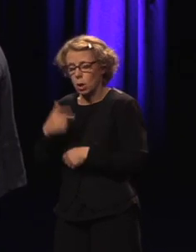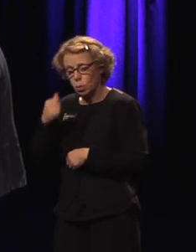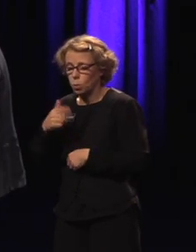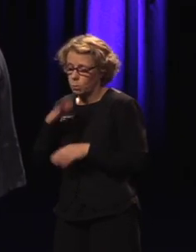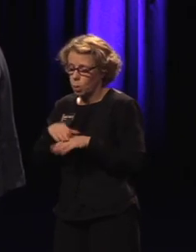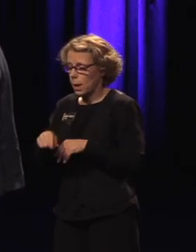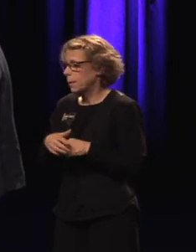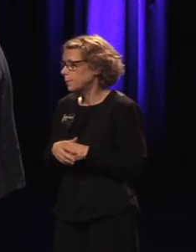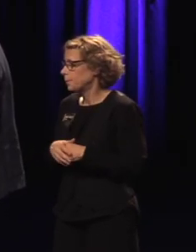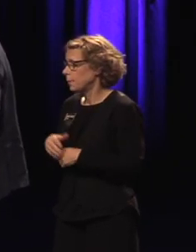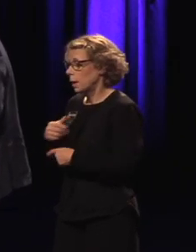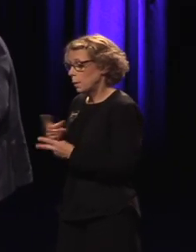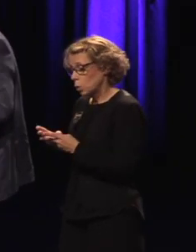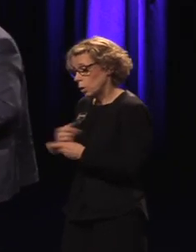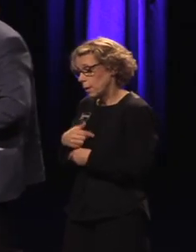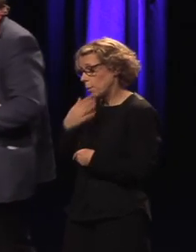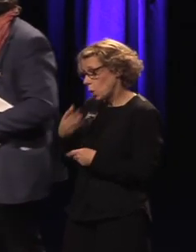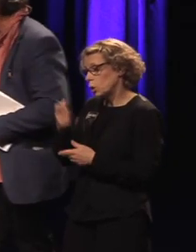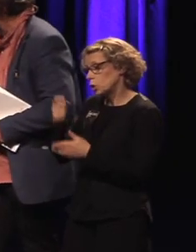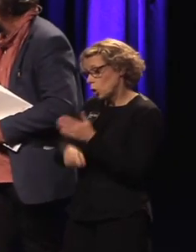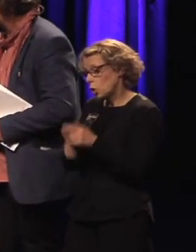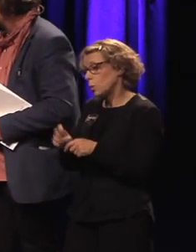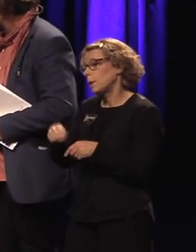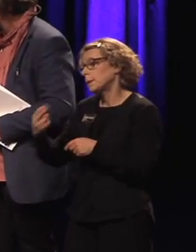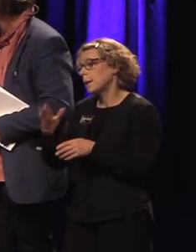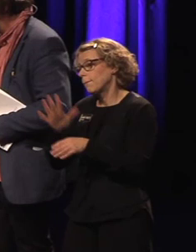good start for the next upcoming 15 years, that's what we're saying.